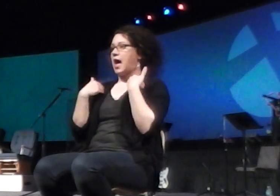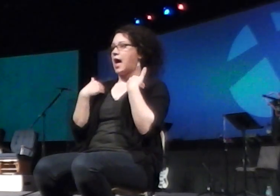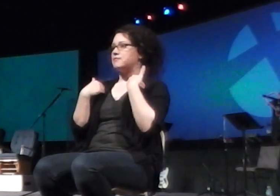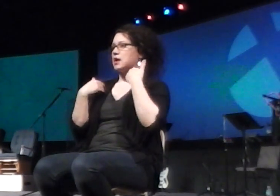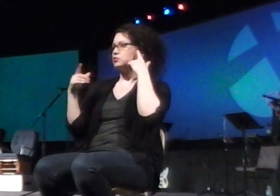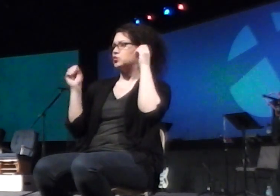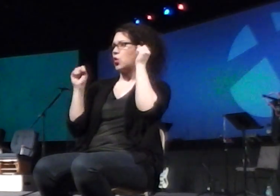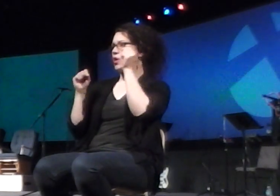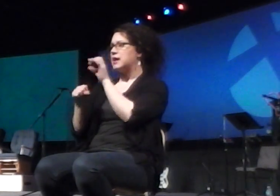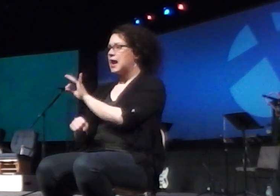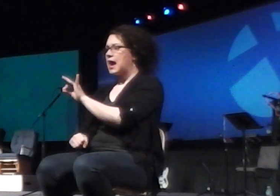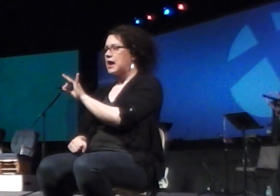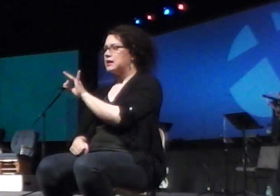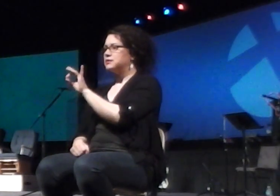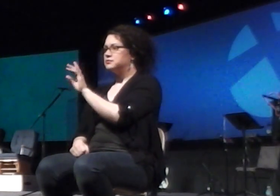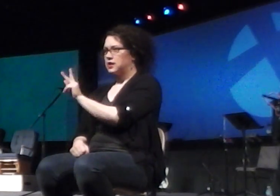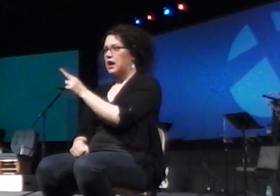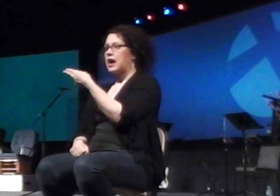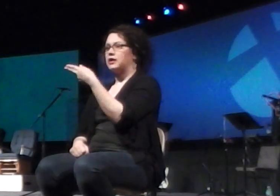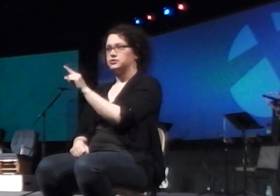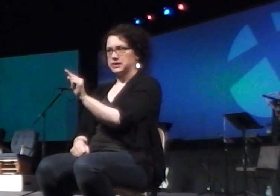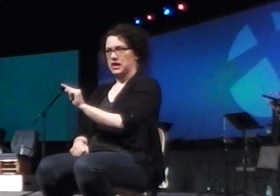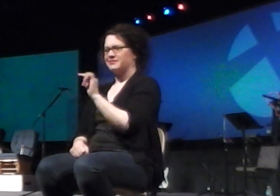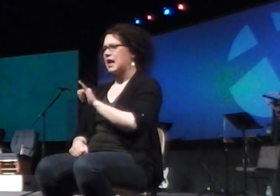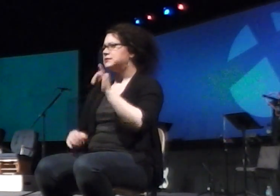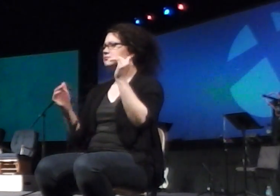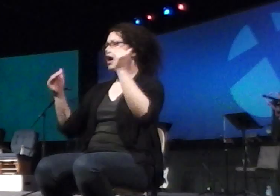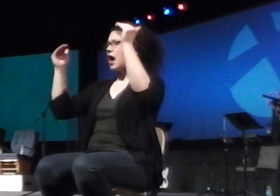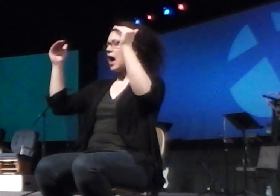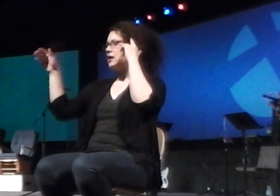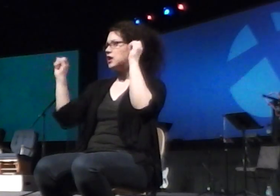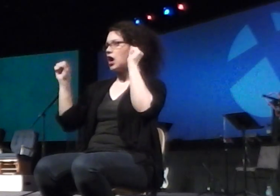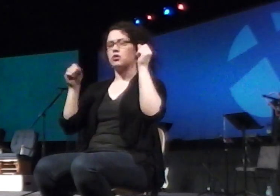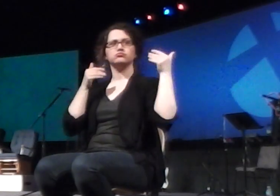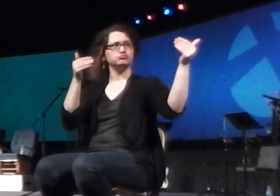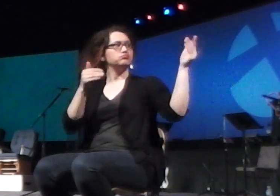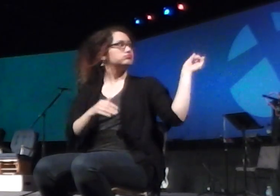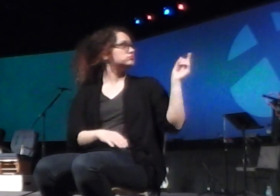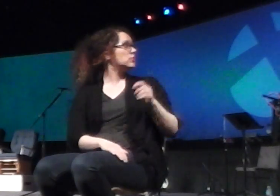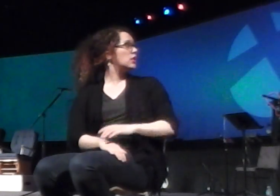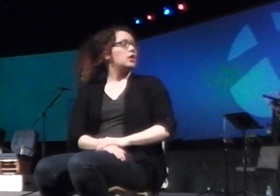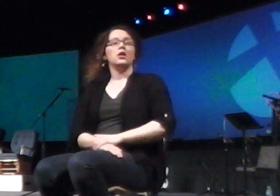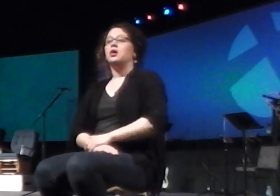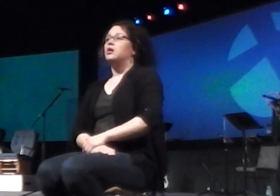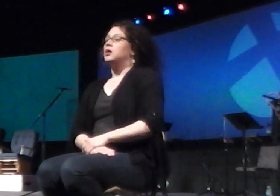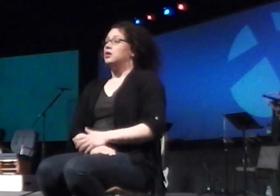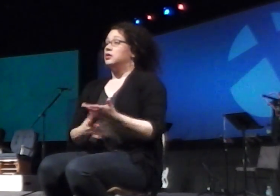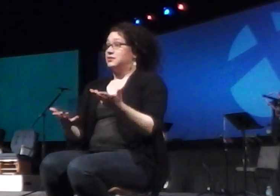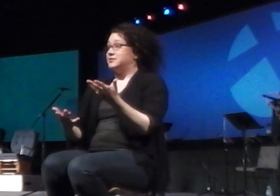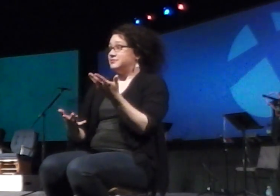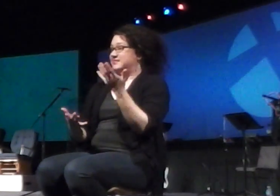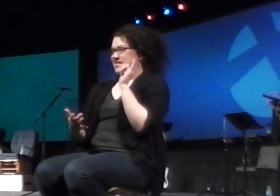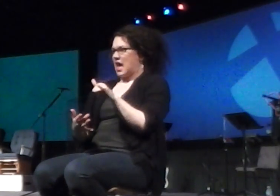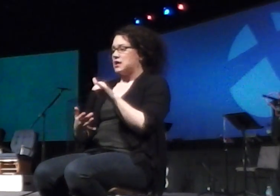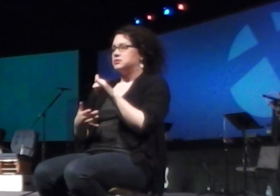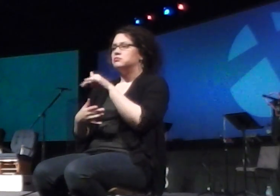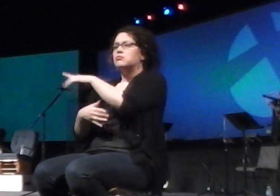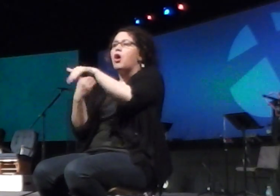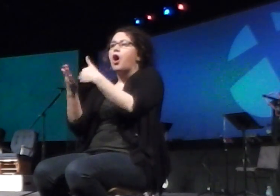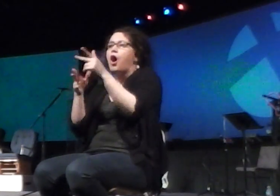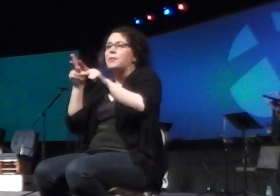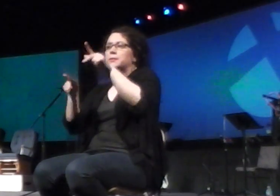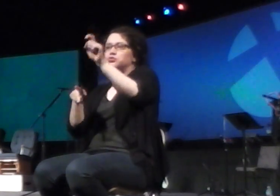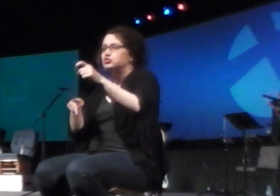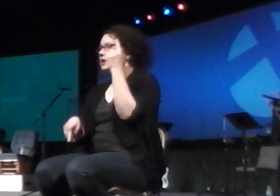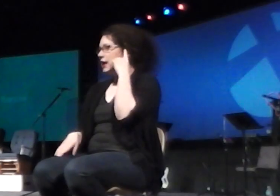8 kHz, and supposedly that's a high-pitched frequency. Go ahead to that first slide there. Supposedly that's a frequency that everybody can hear.